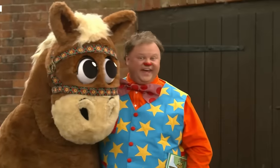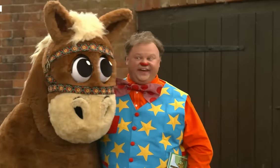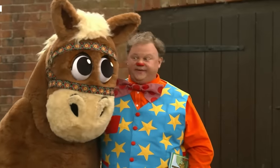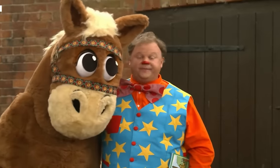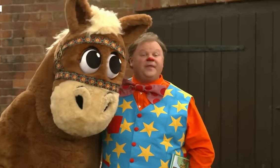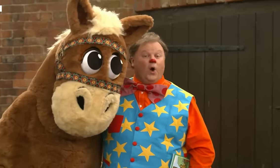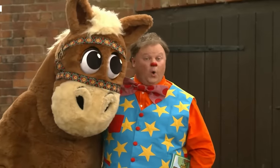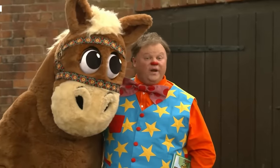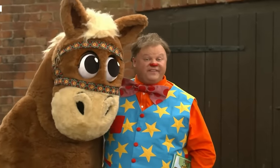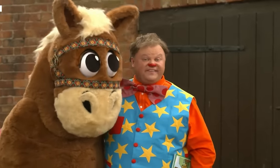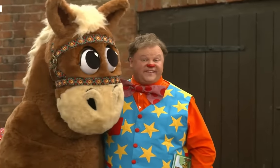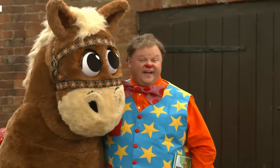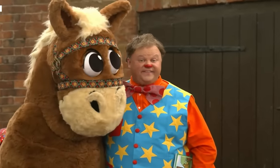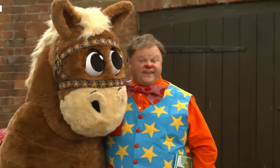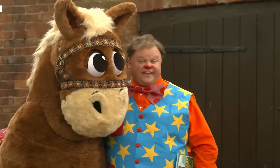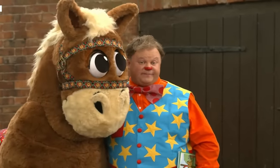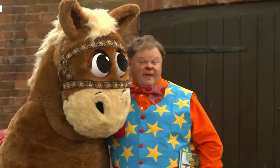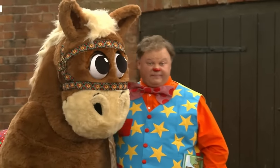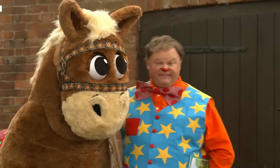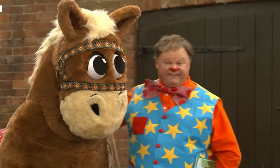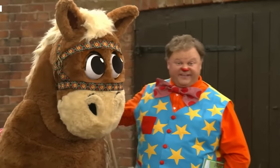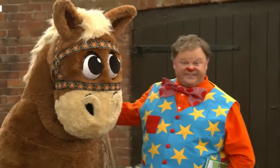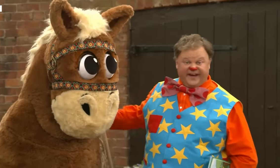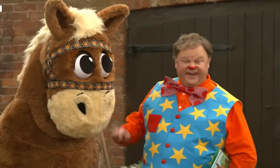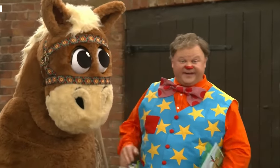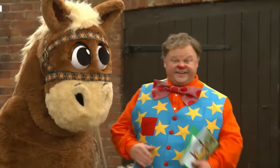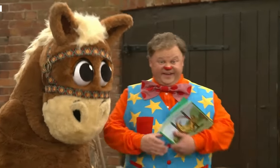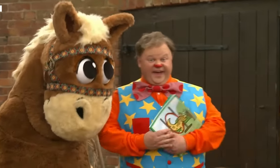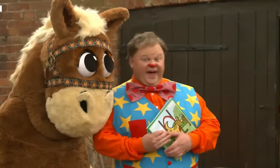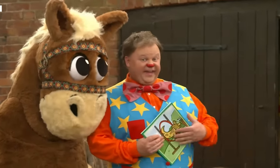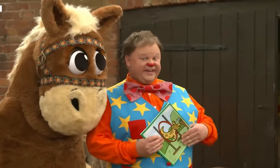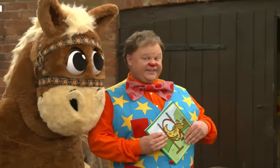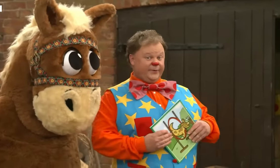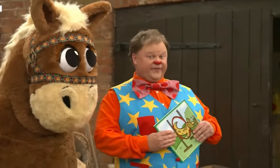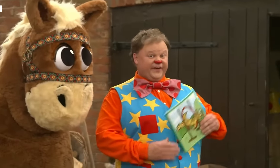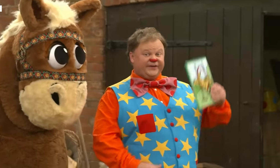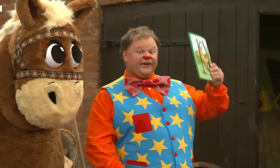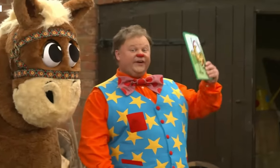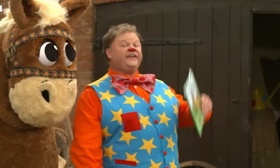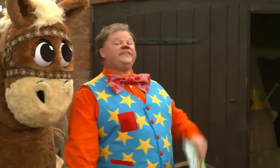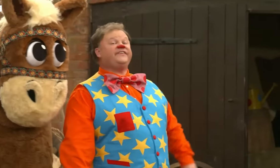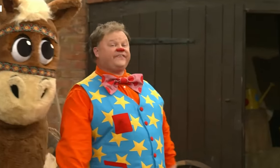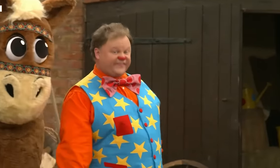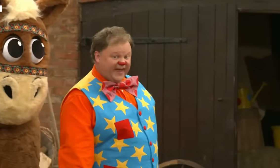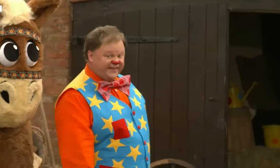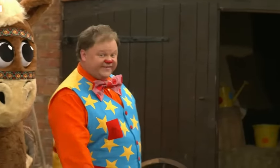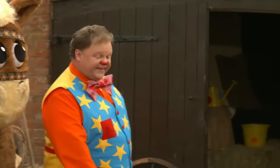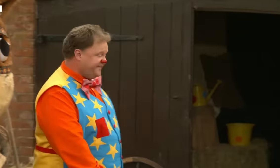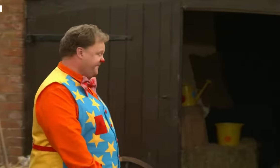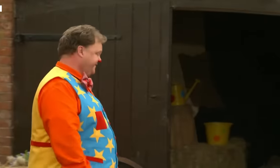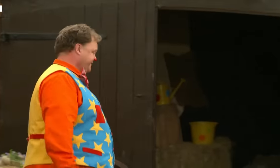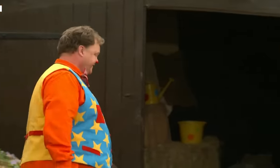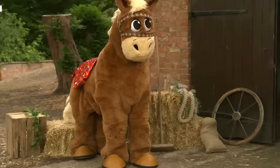Phew, all of this dancing has made me feel tired. I could do with a good sit.